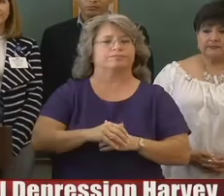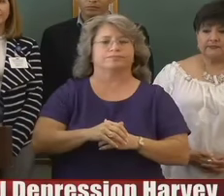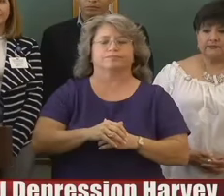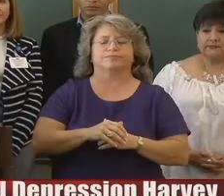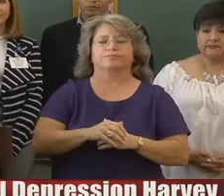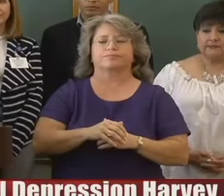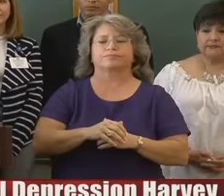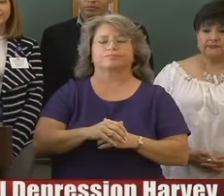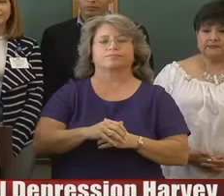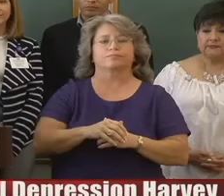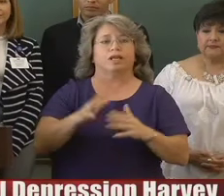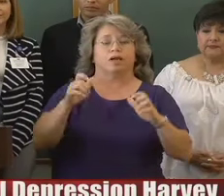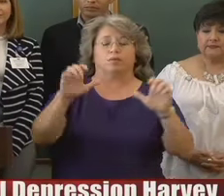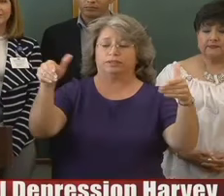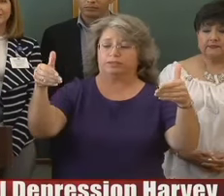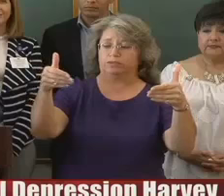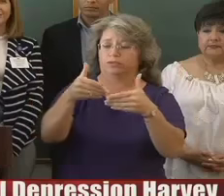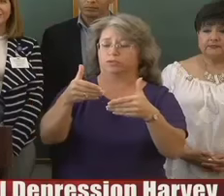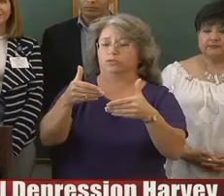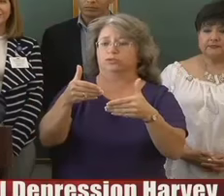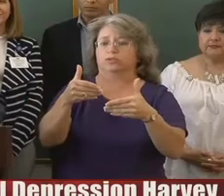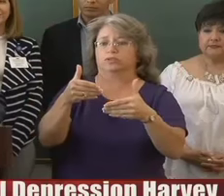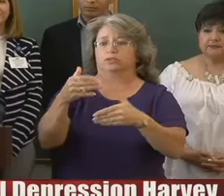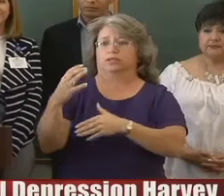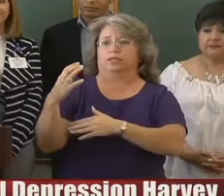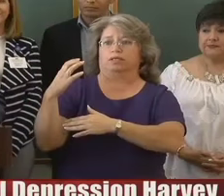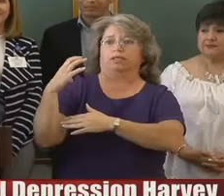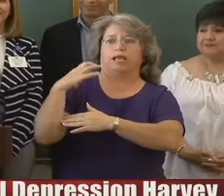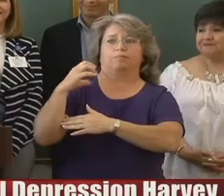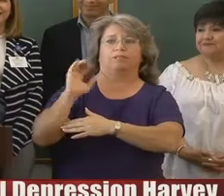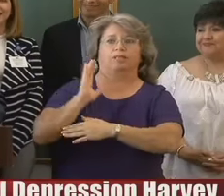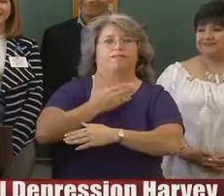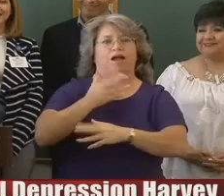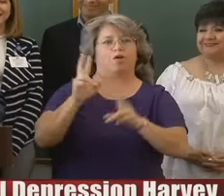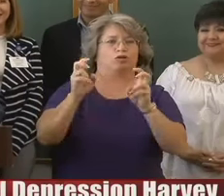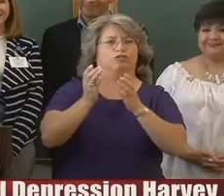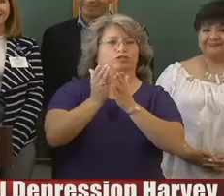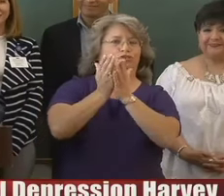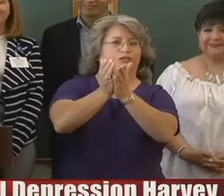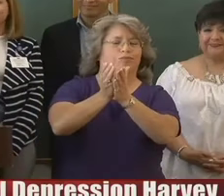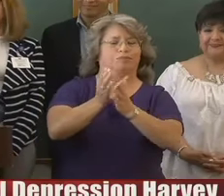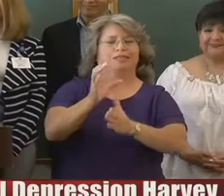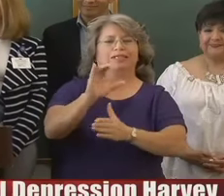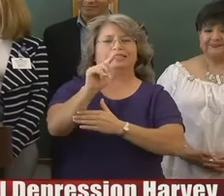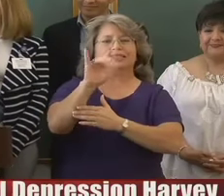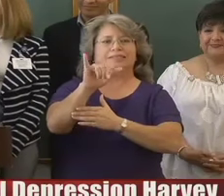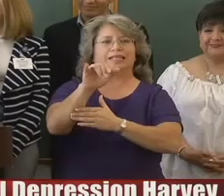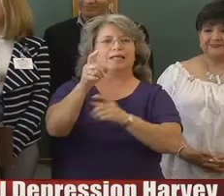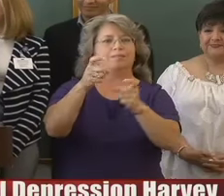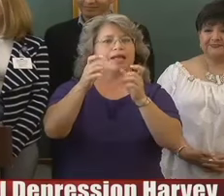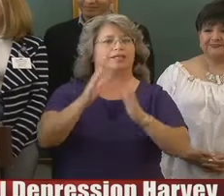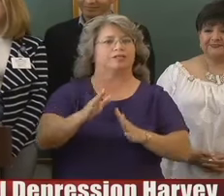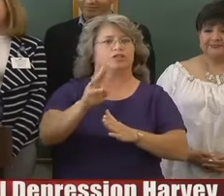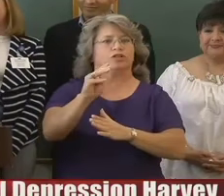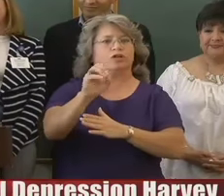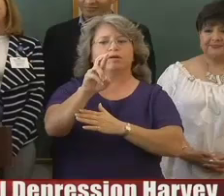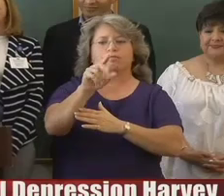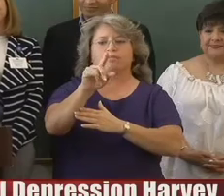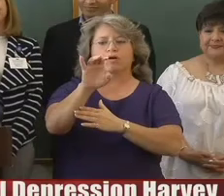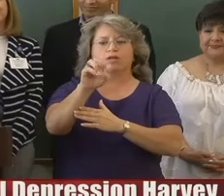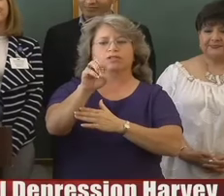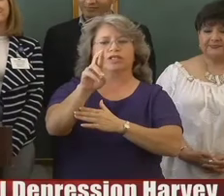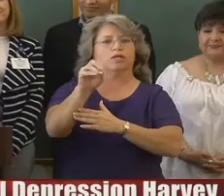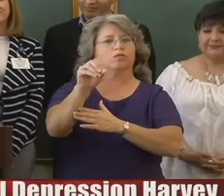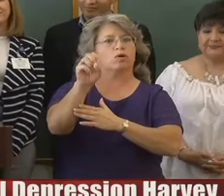I'd like to introduce to you the captain of the ship, and that's City Manager Margie Rose, and then she'll introduce her